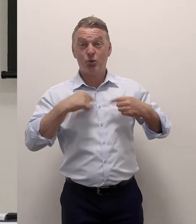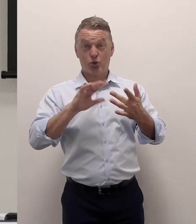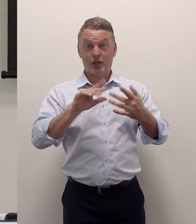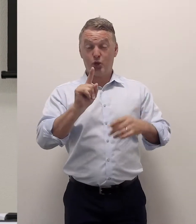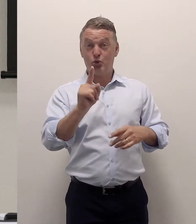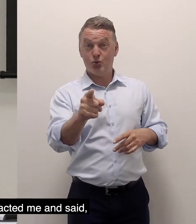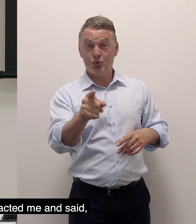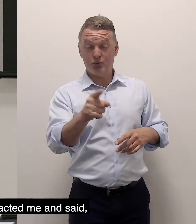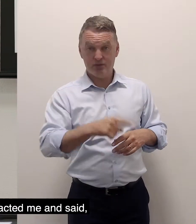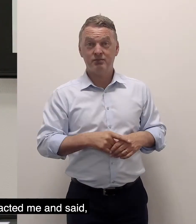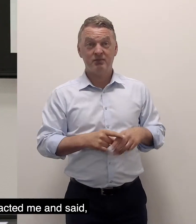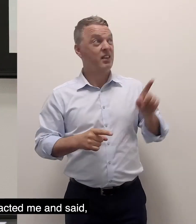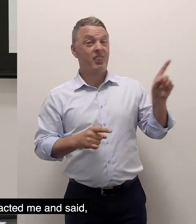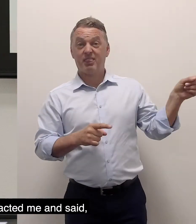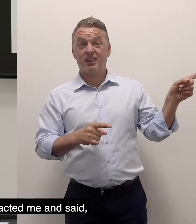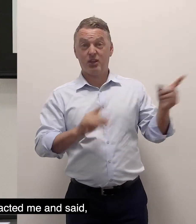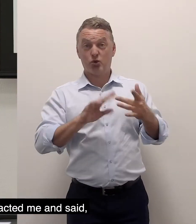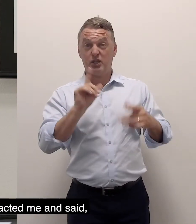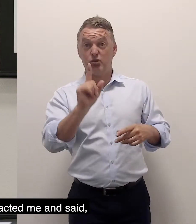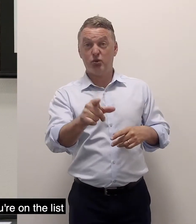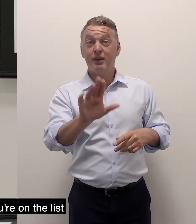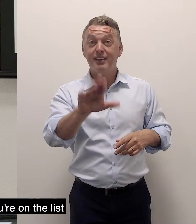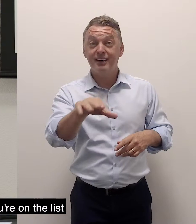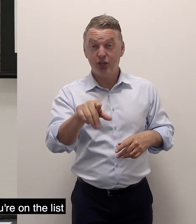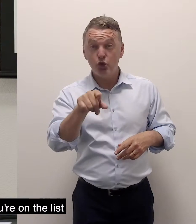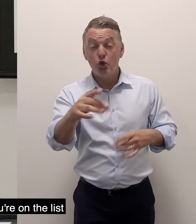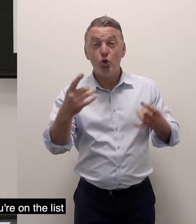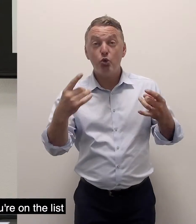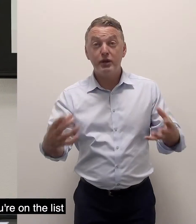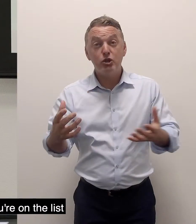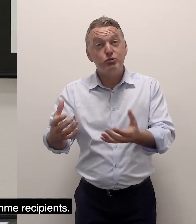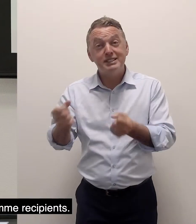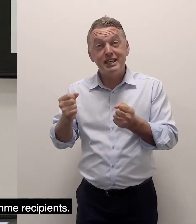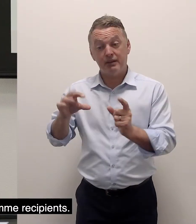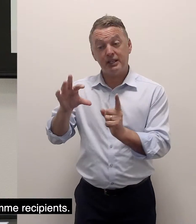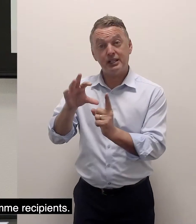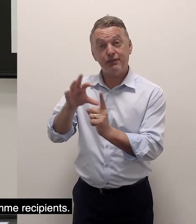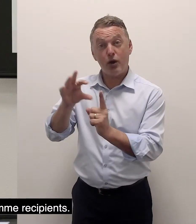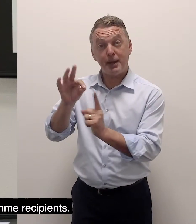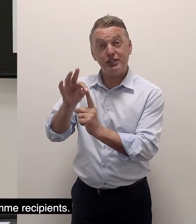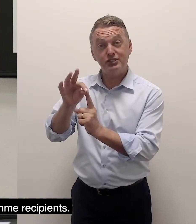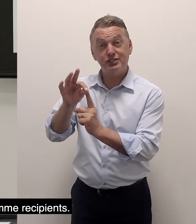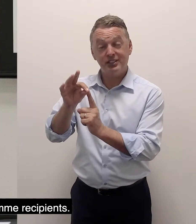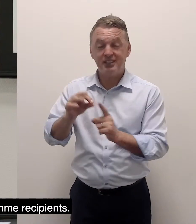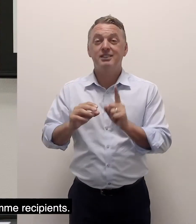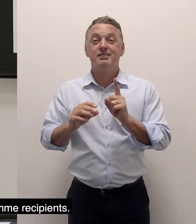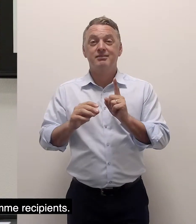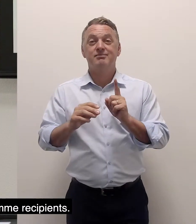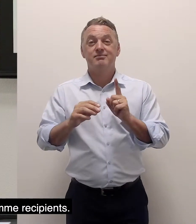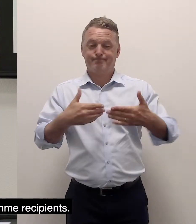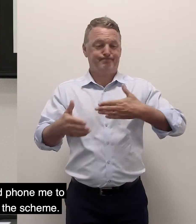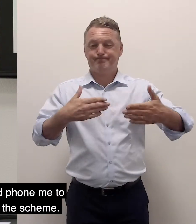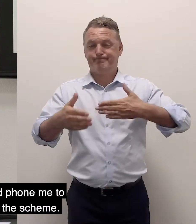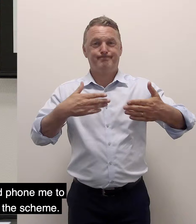you. In my case, they contacted me and said, you know, we have you, you're on the list of defined program